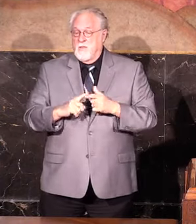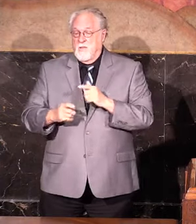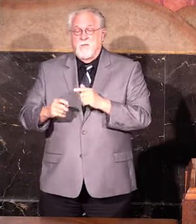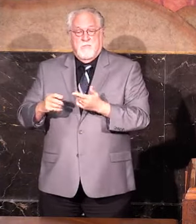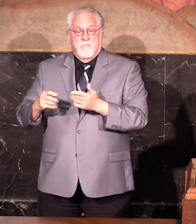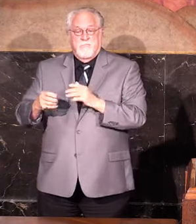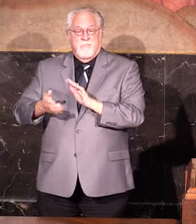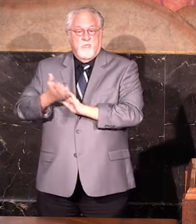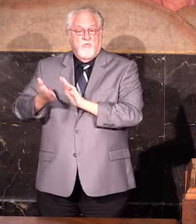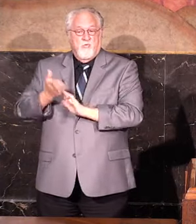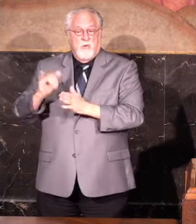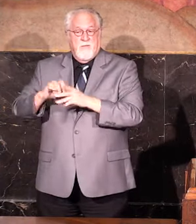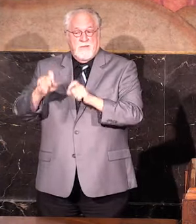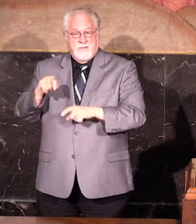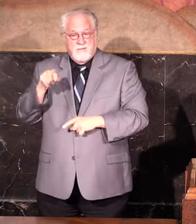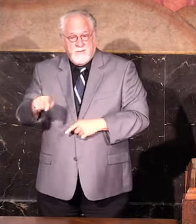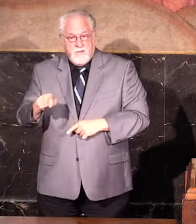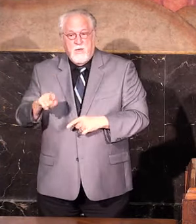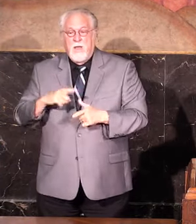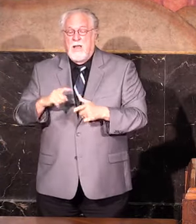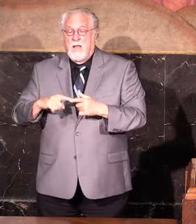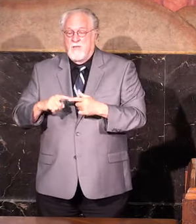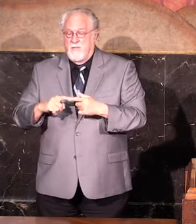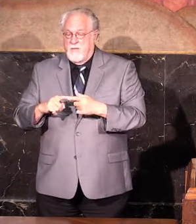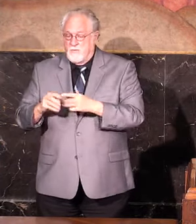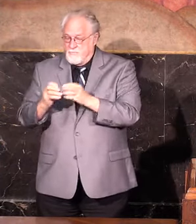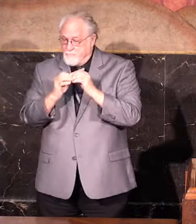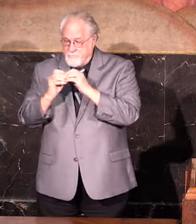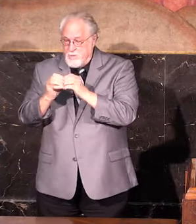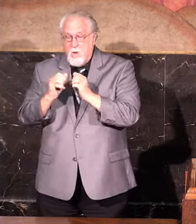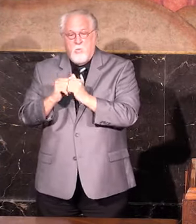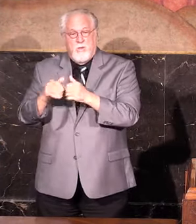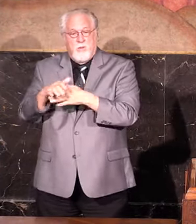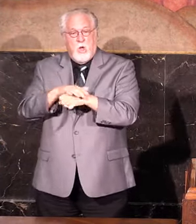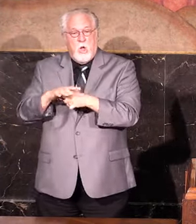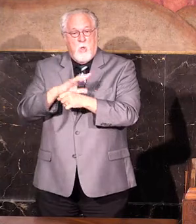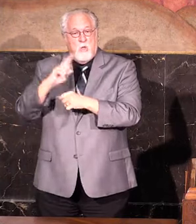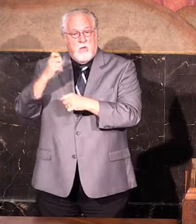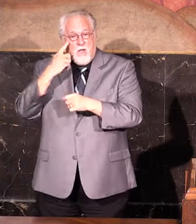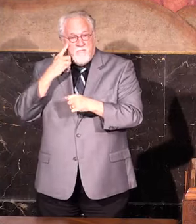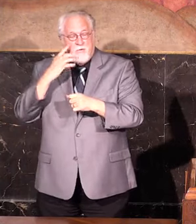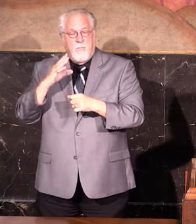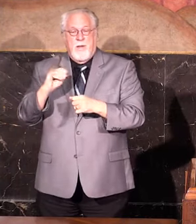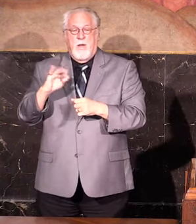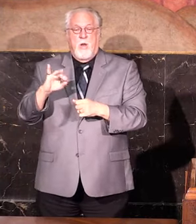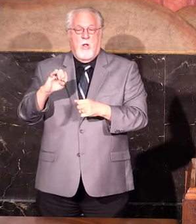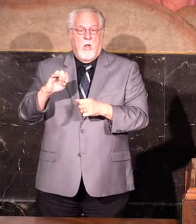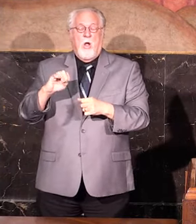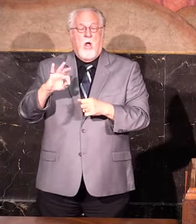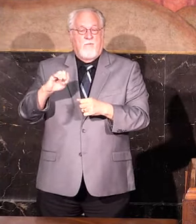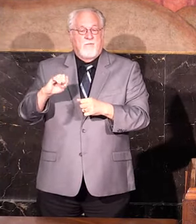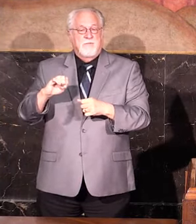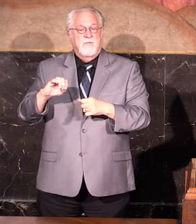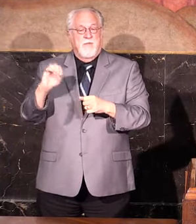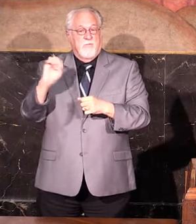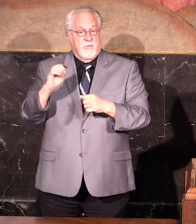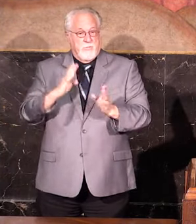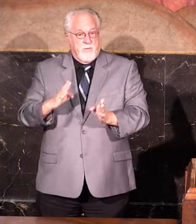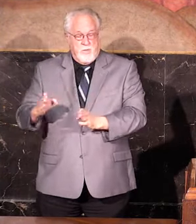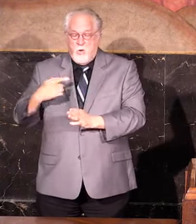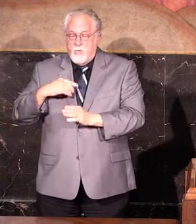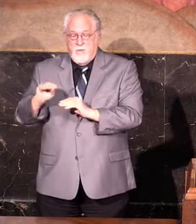testing there. And then in consultation with the local government and the local Office of Emergency Preparedness, we will move